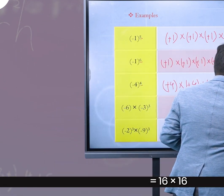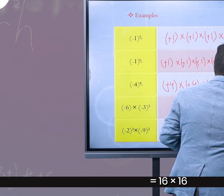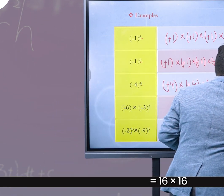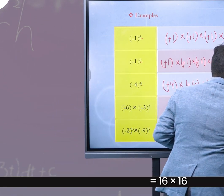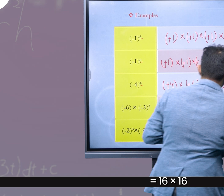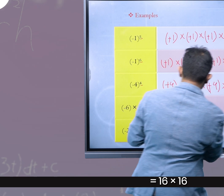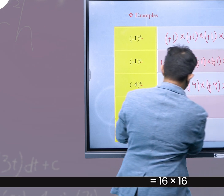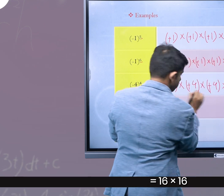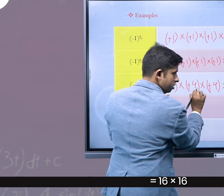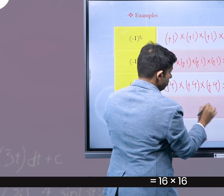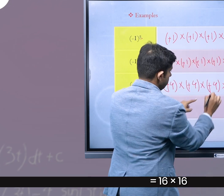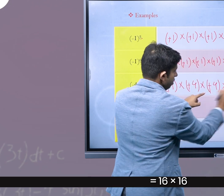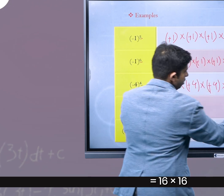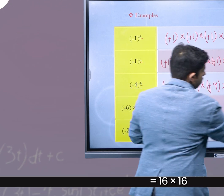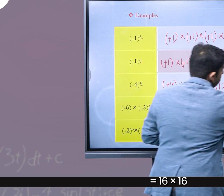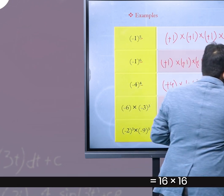Into 16